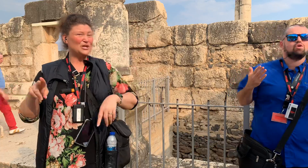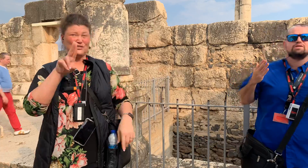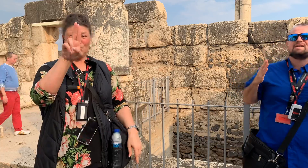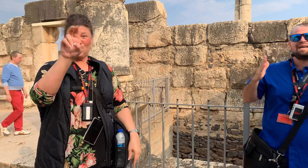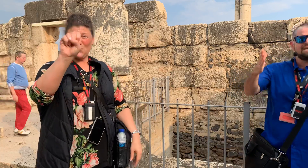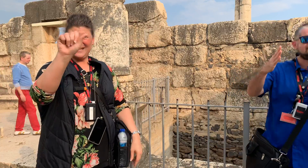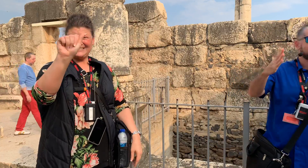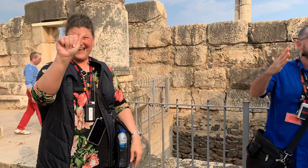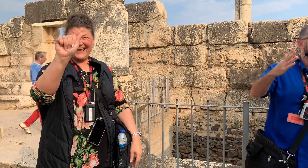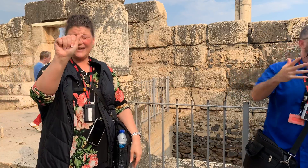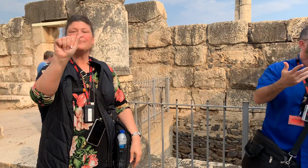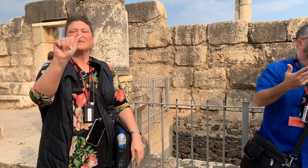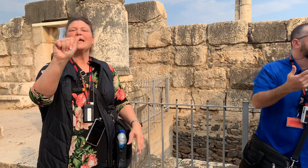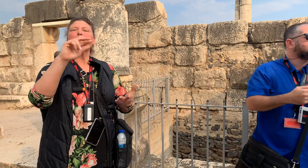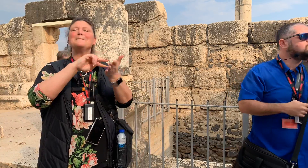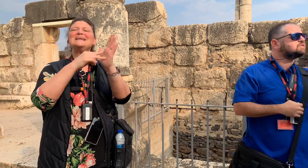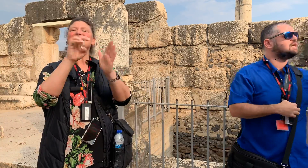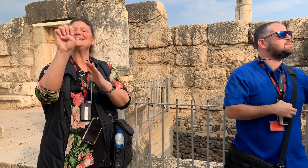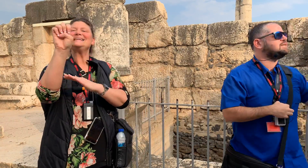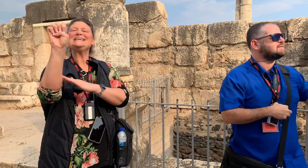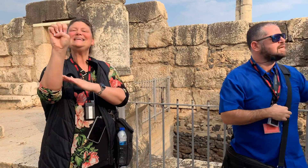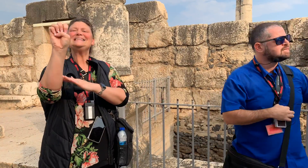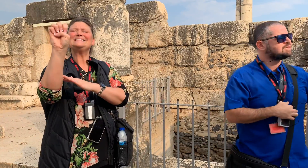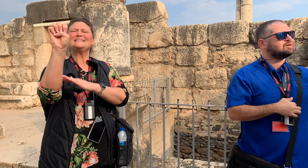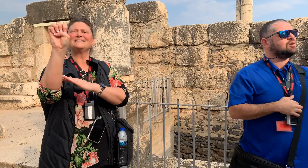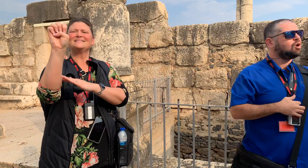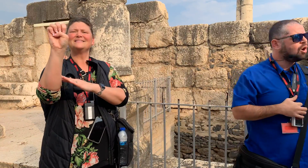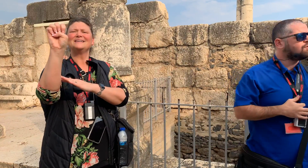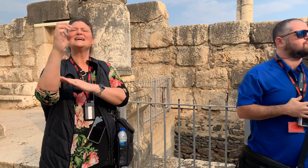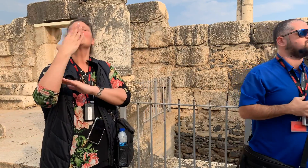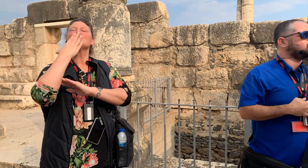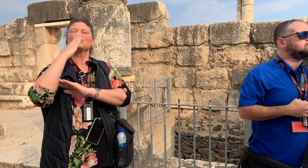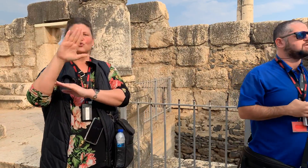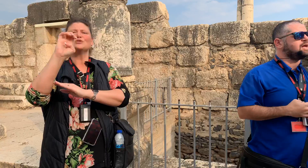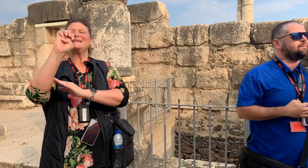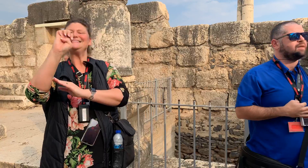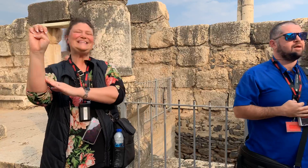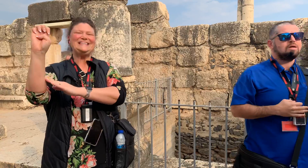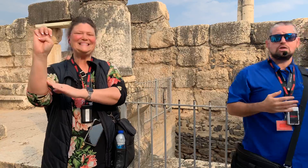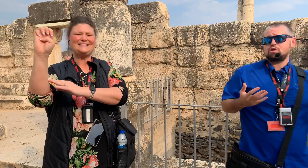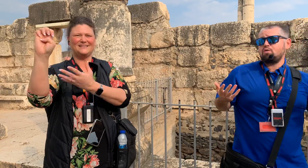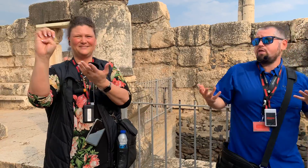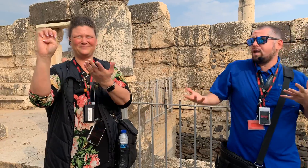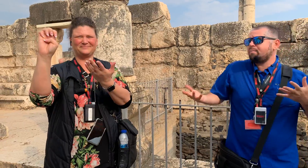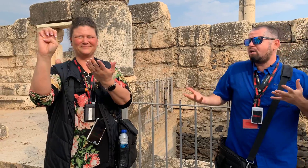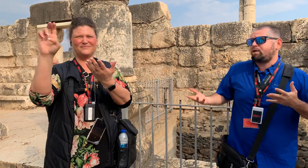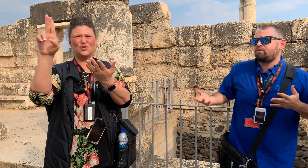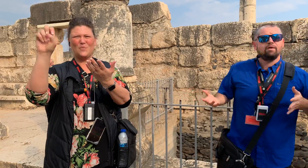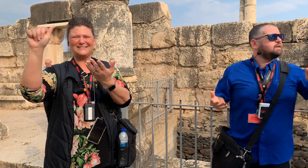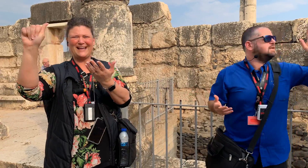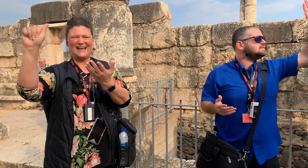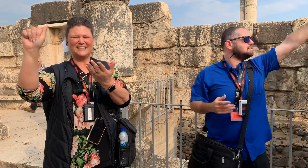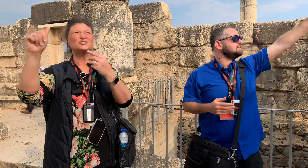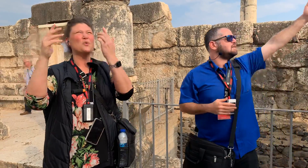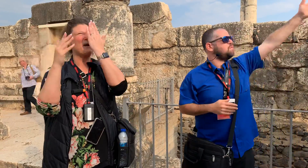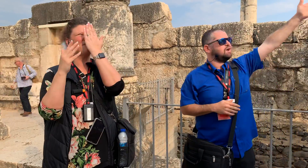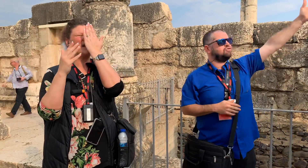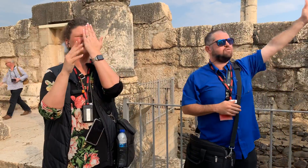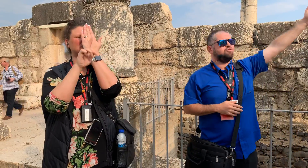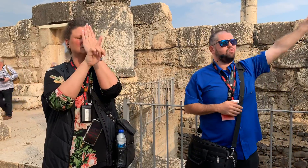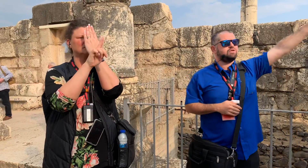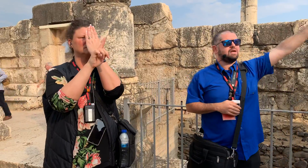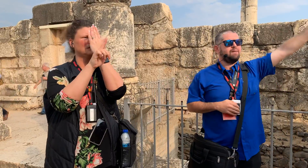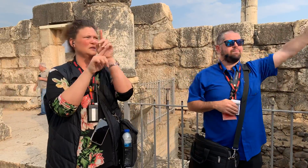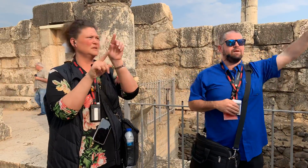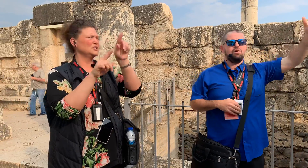face towards the east, because Jerusalem is east of Jerusalem. So think about it. This is the